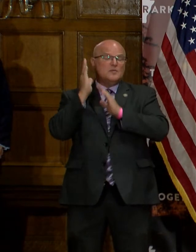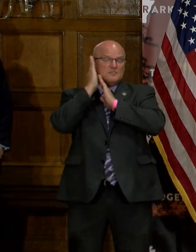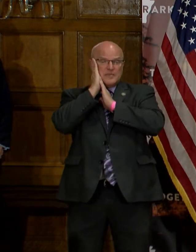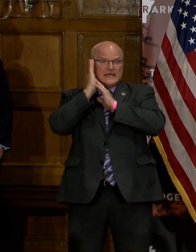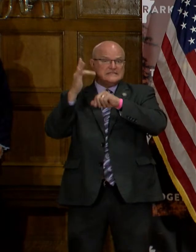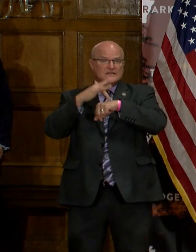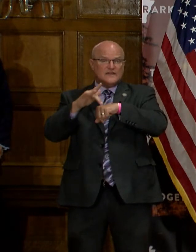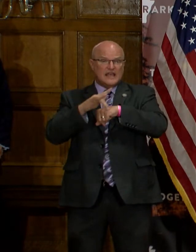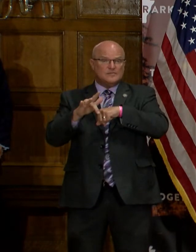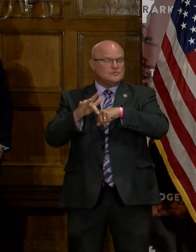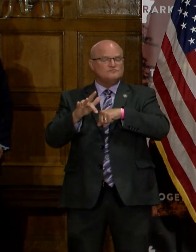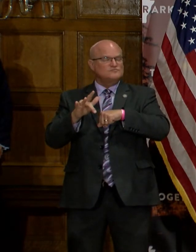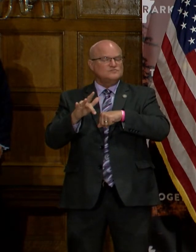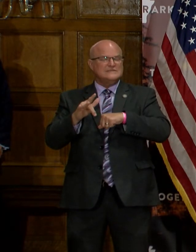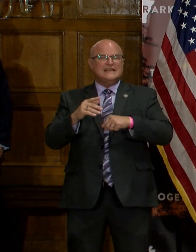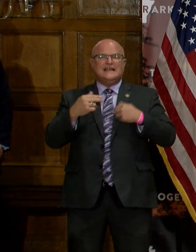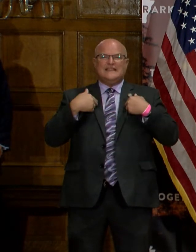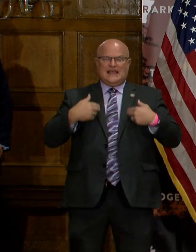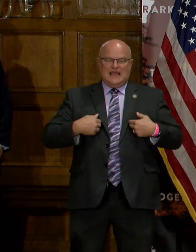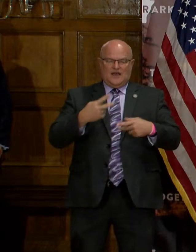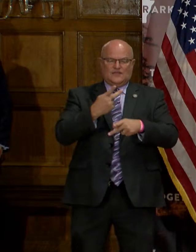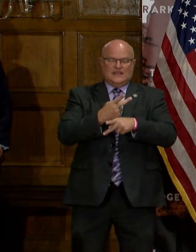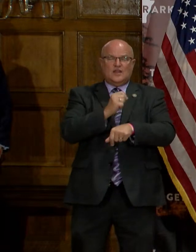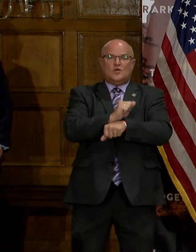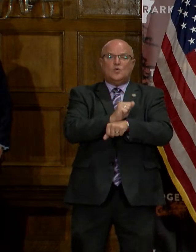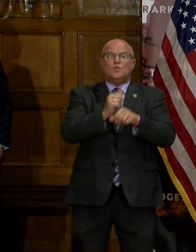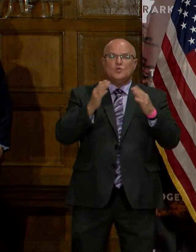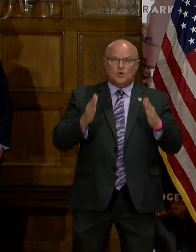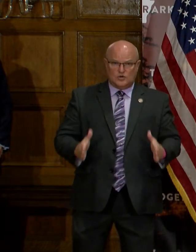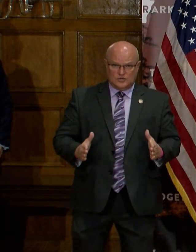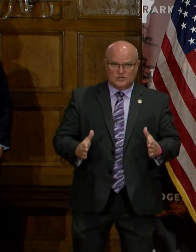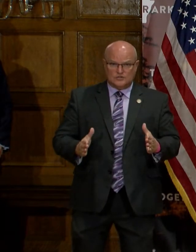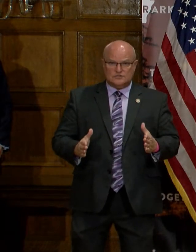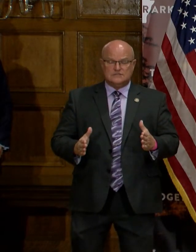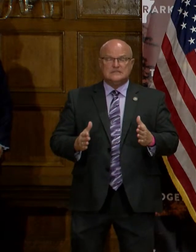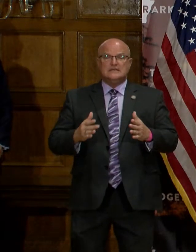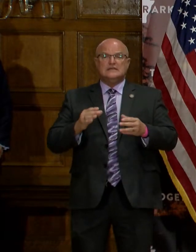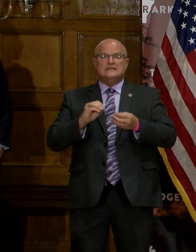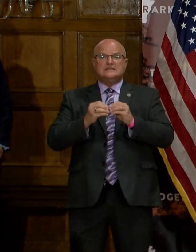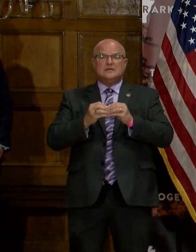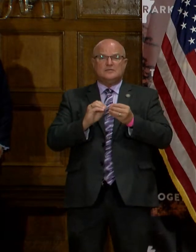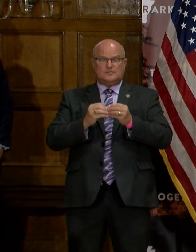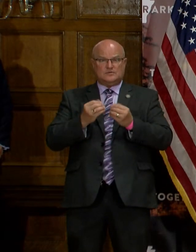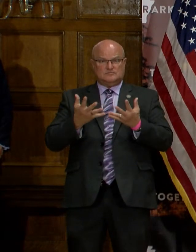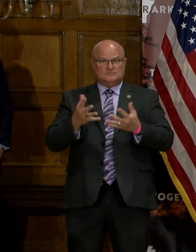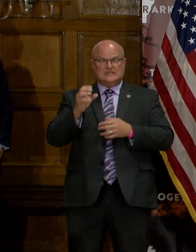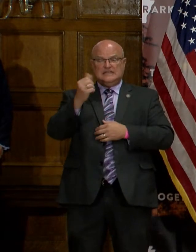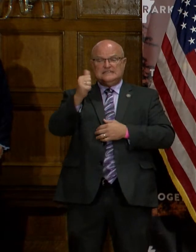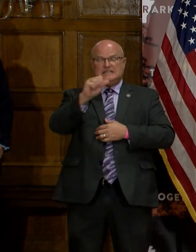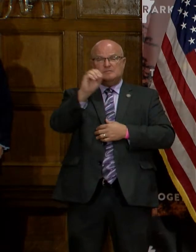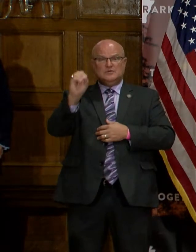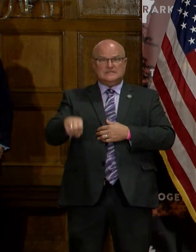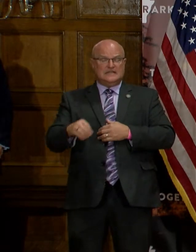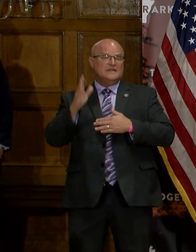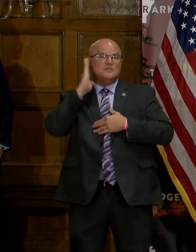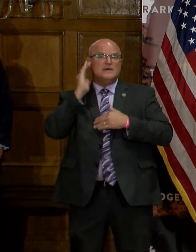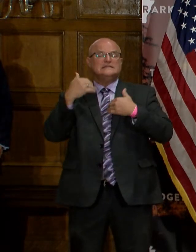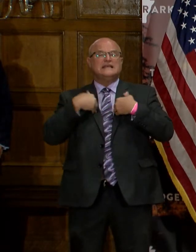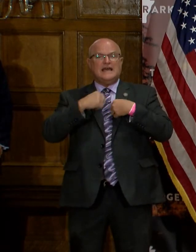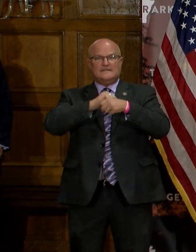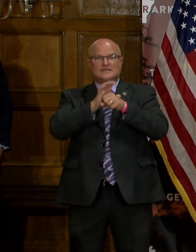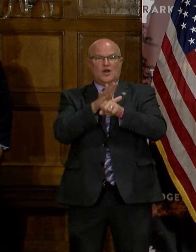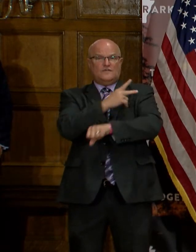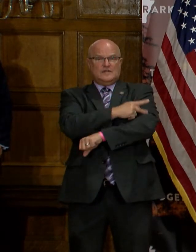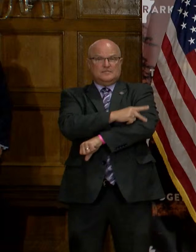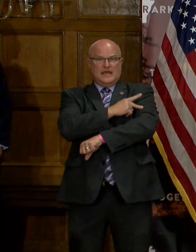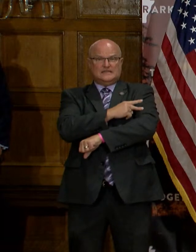healthcare workers available to staff the beds. Some numbers of interest to you: 10% of occupied beds have COVID